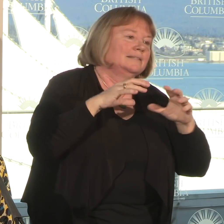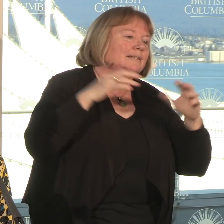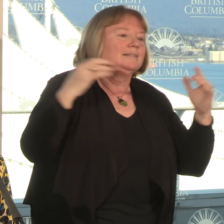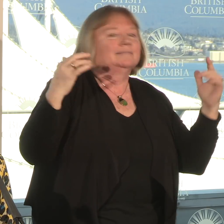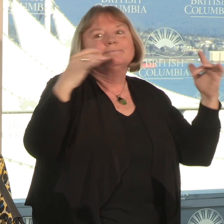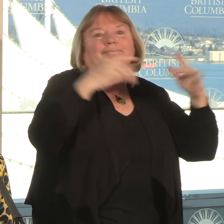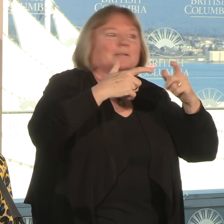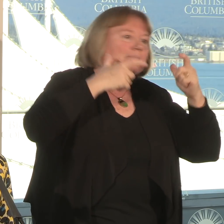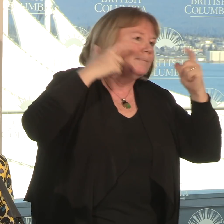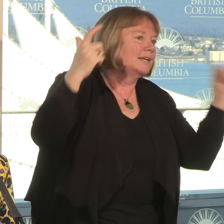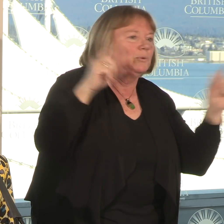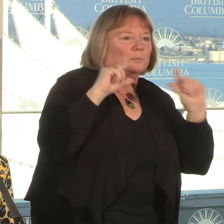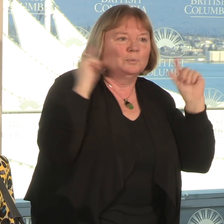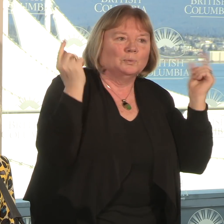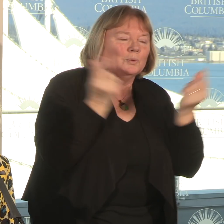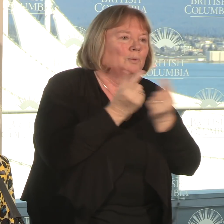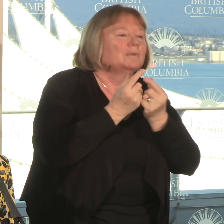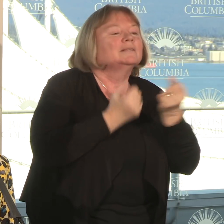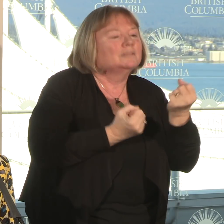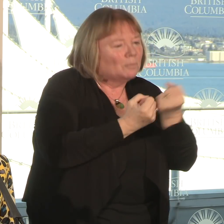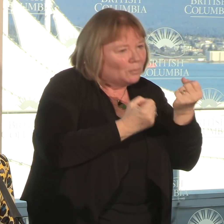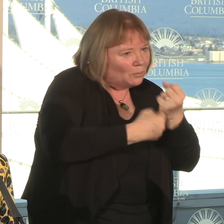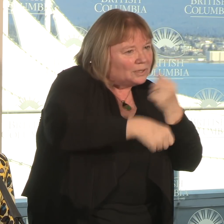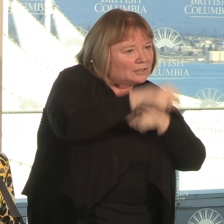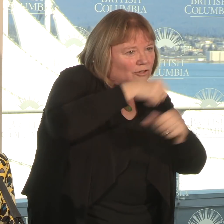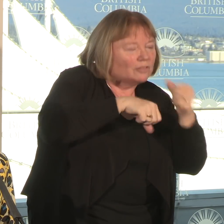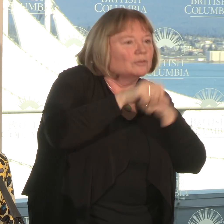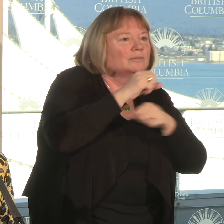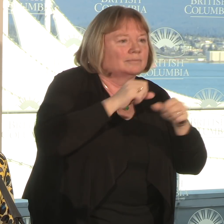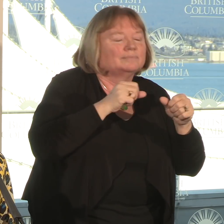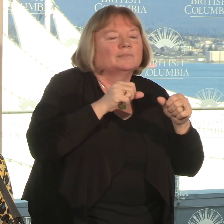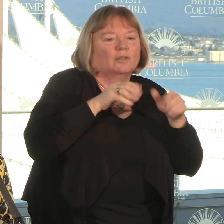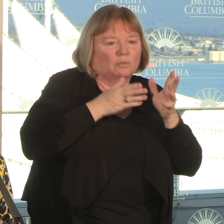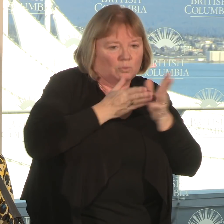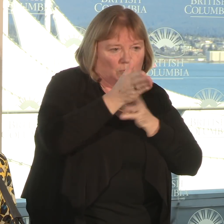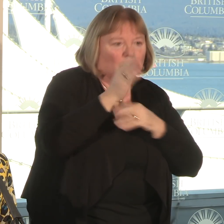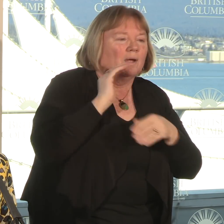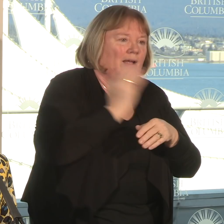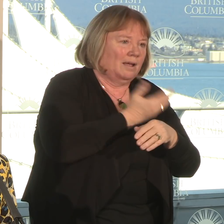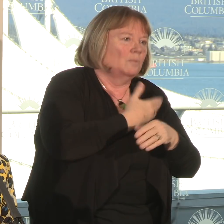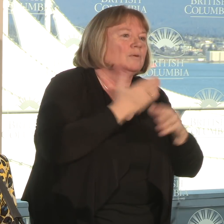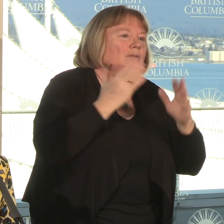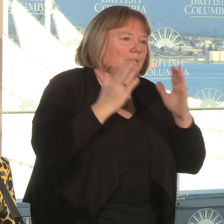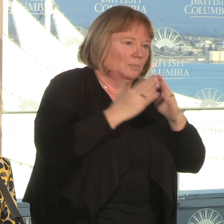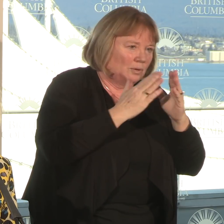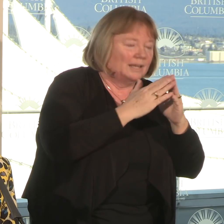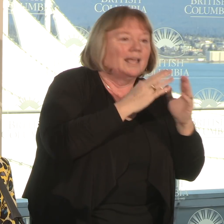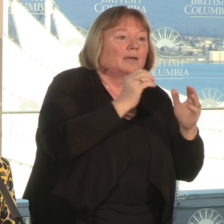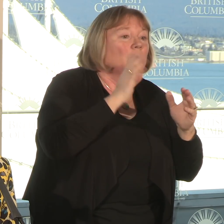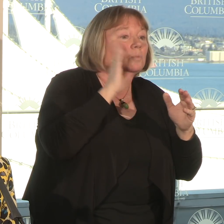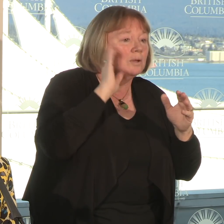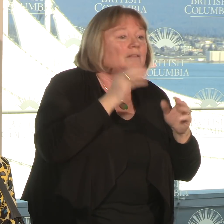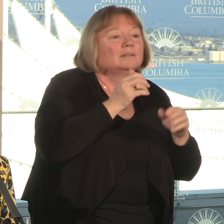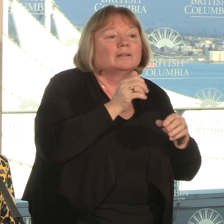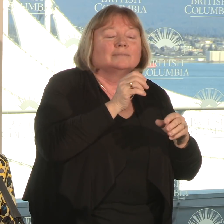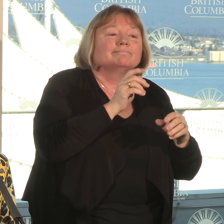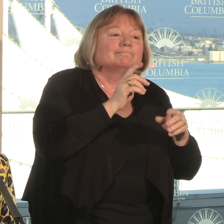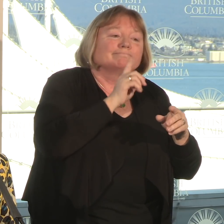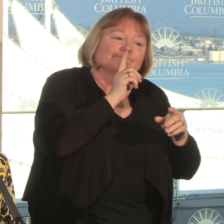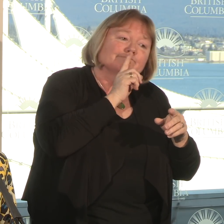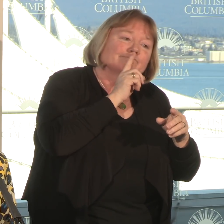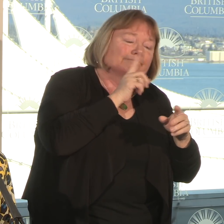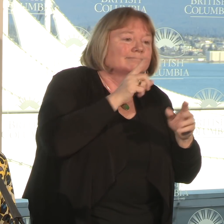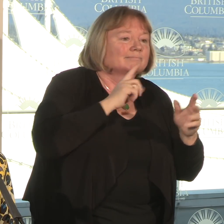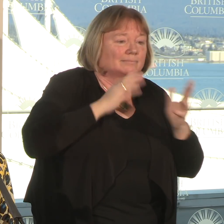in large groups, and to support each other across our communities. And we will get through this. It's going to be a challenging time for all of